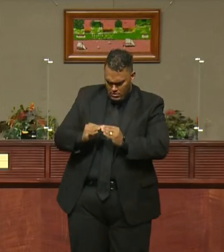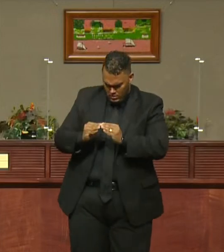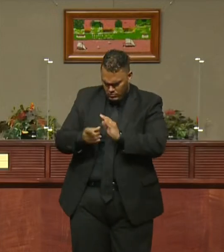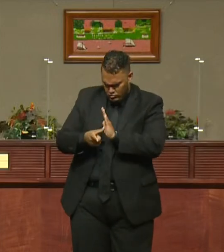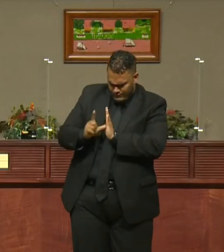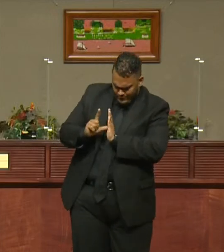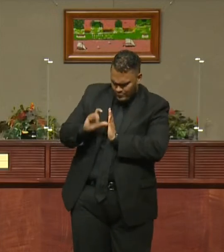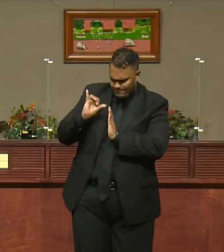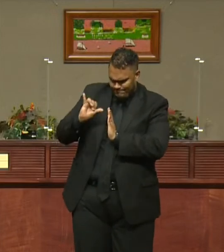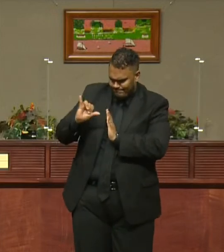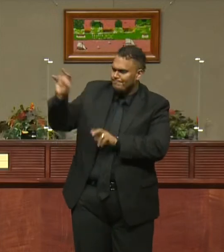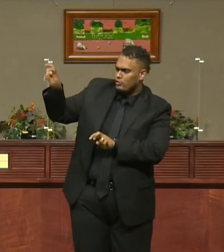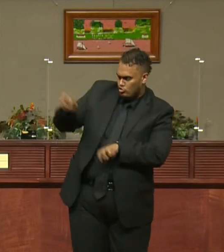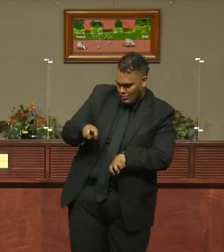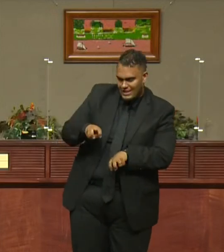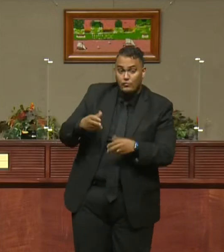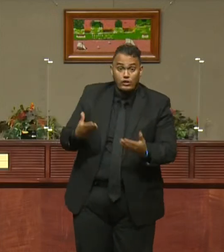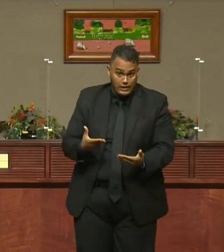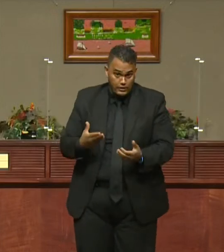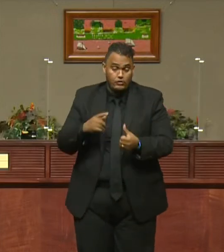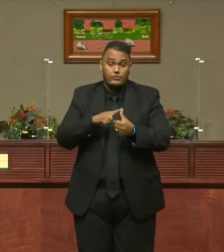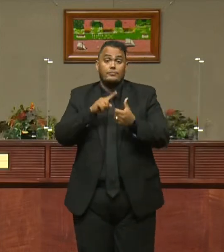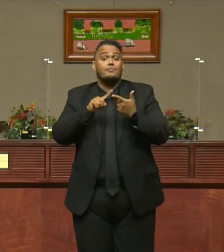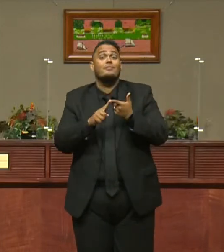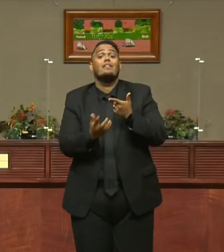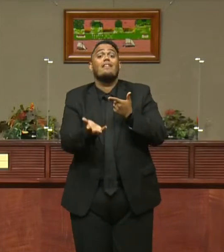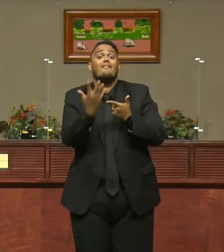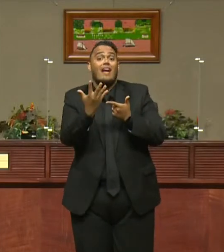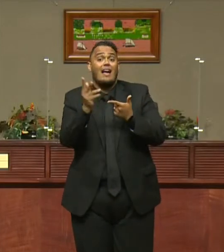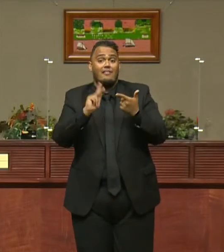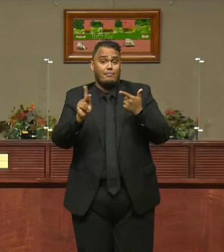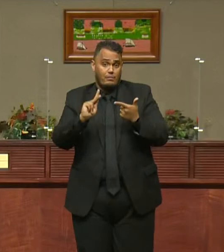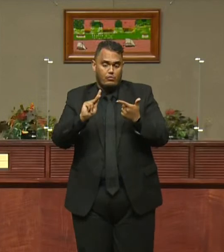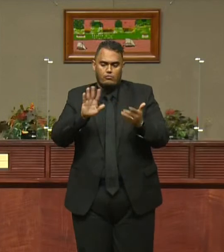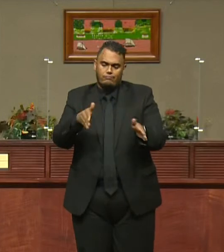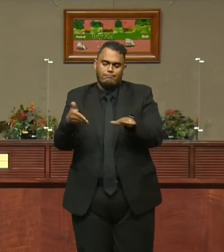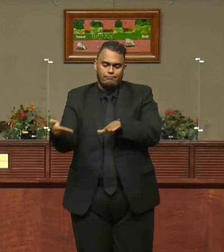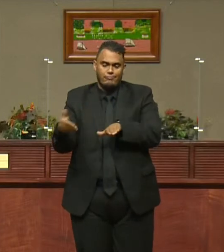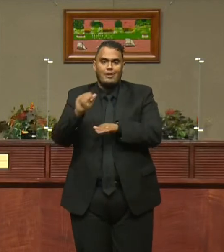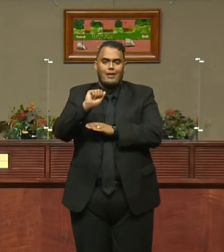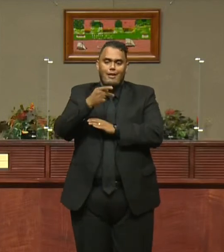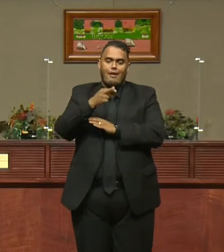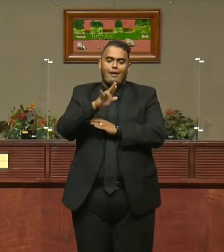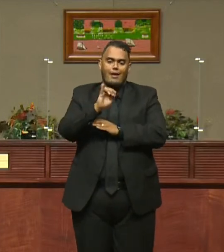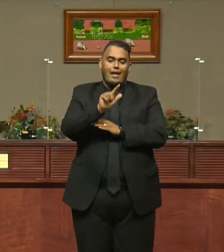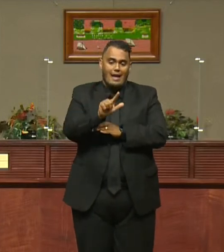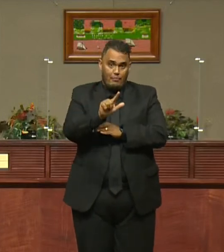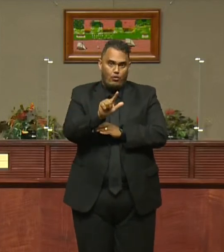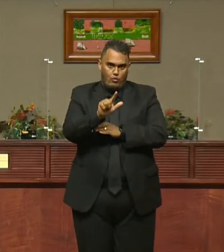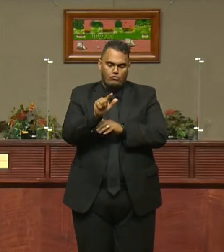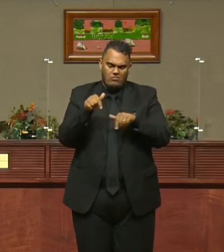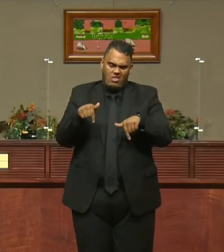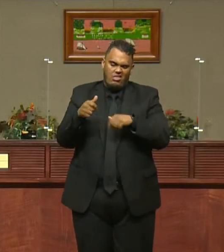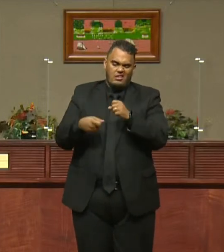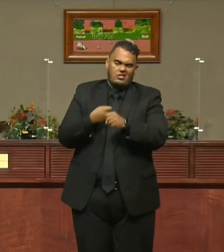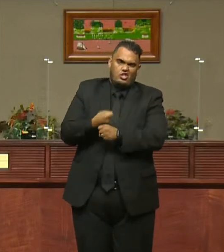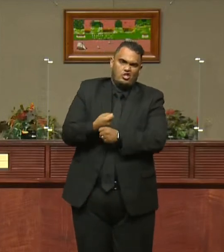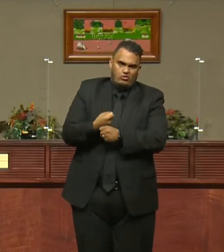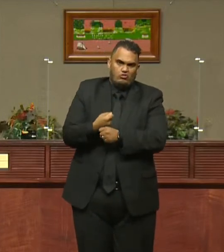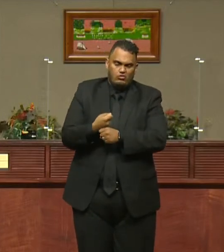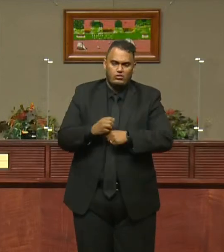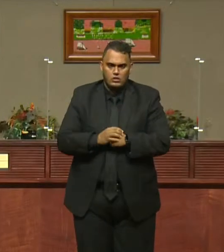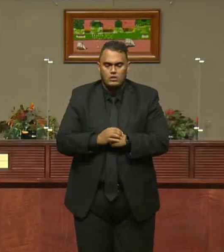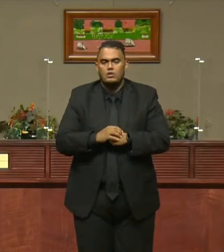county. 5 were from April of this April 21,